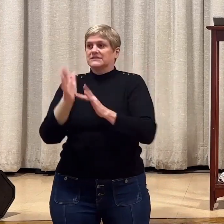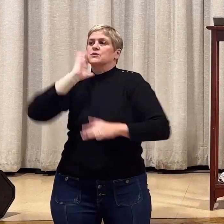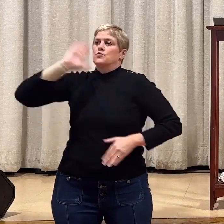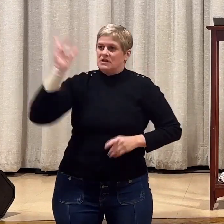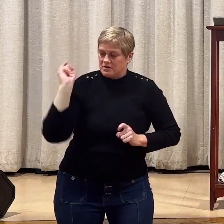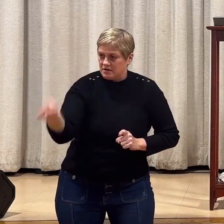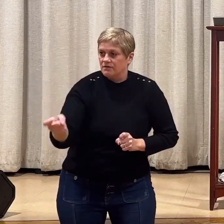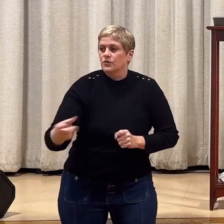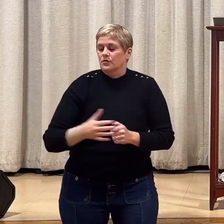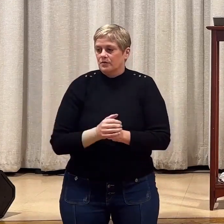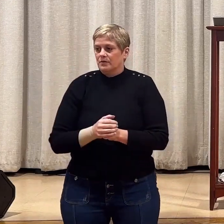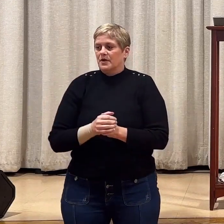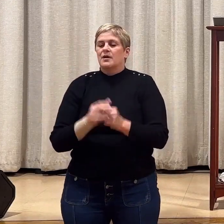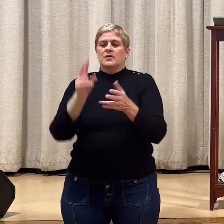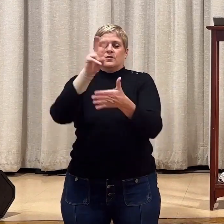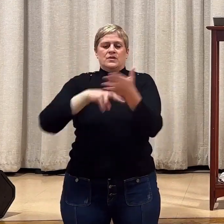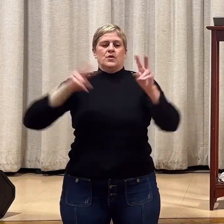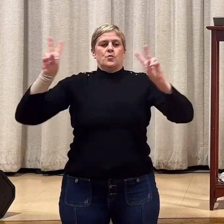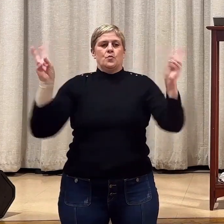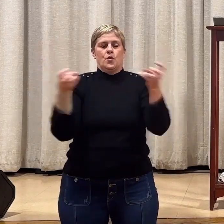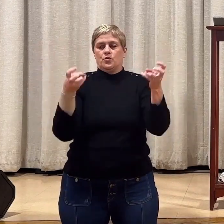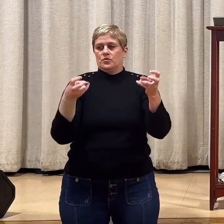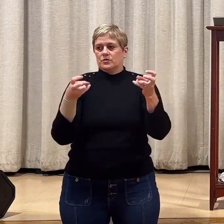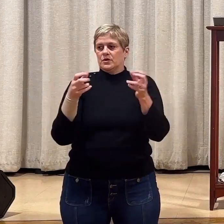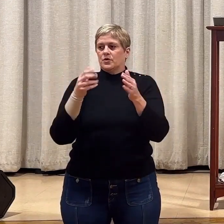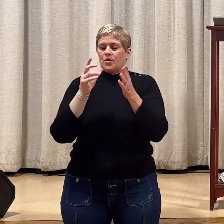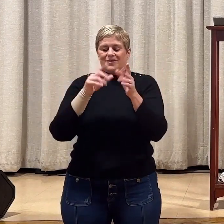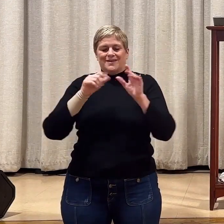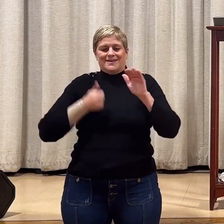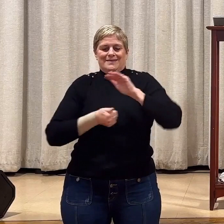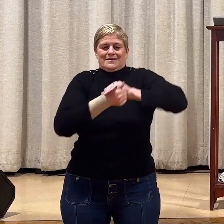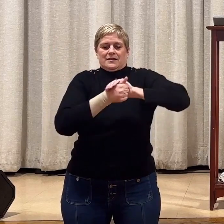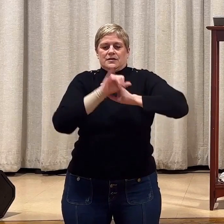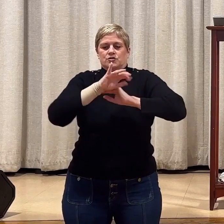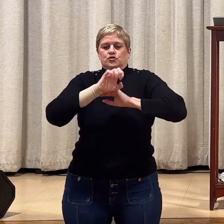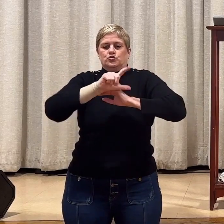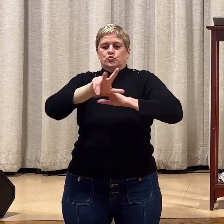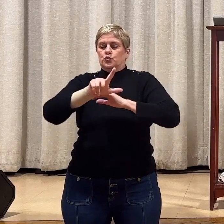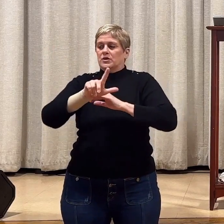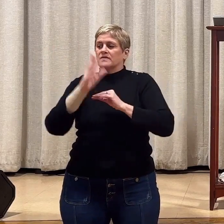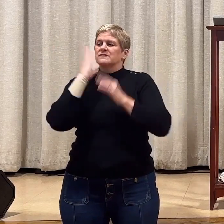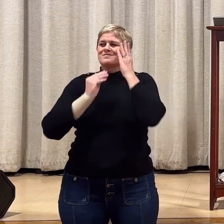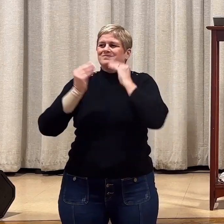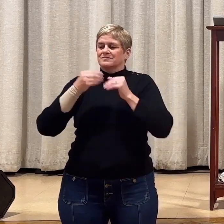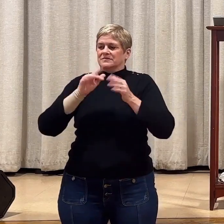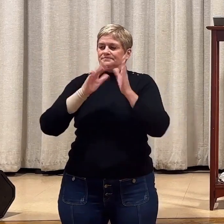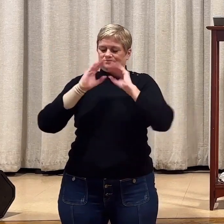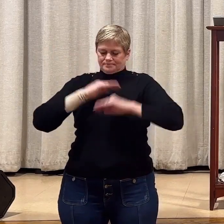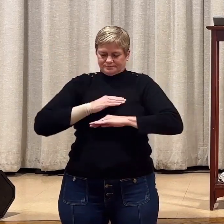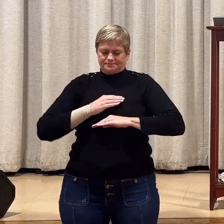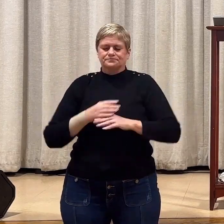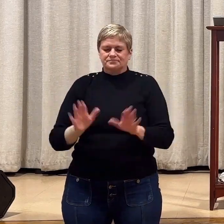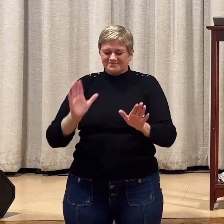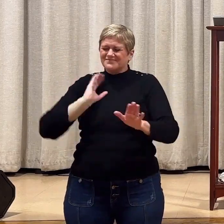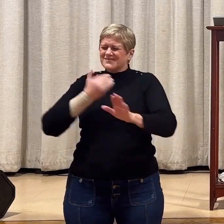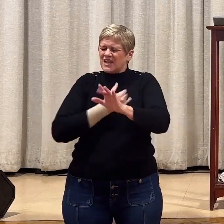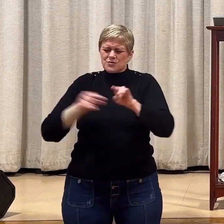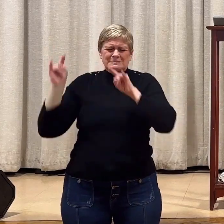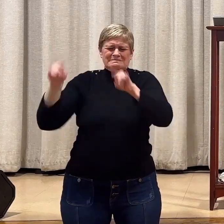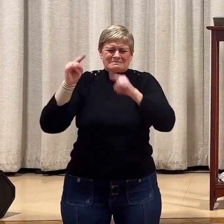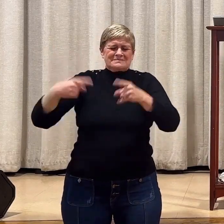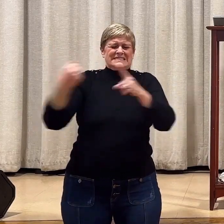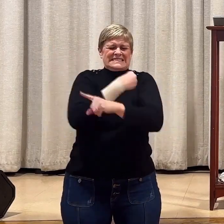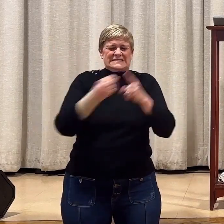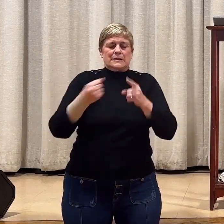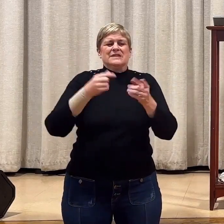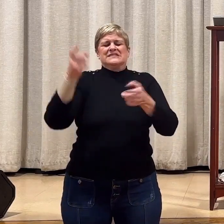from Jeremiah Burroughs. It's a book called The Hidden Jewel of Christian Contentment. It says this, indeed, our afflictions may be heavy, and we may